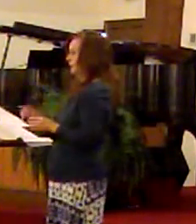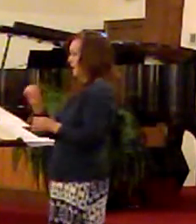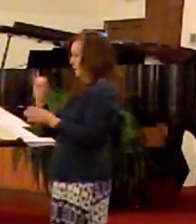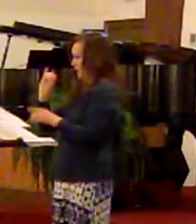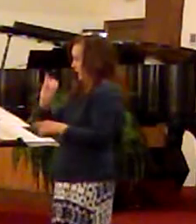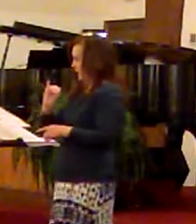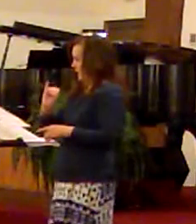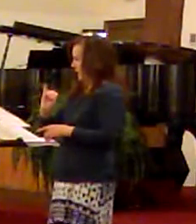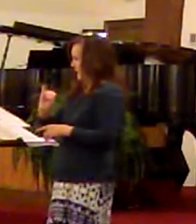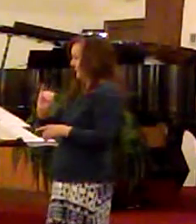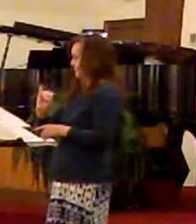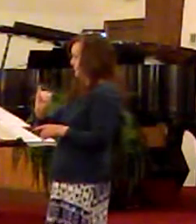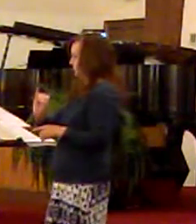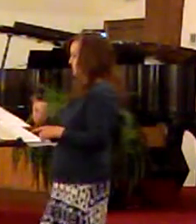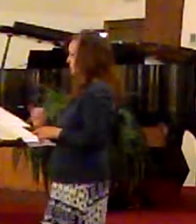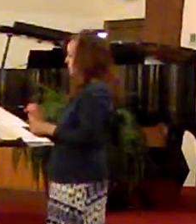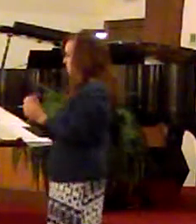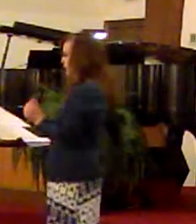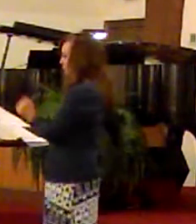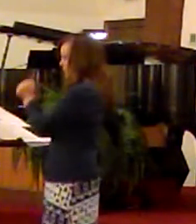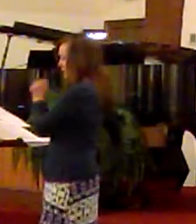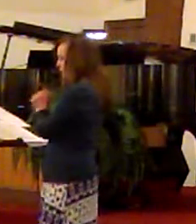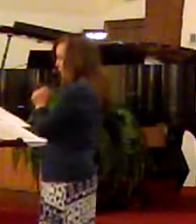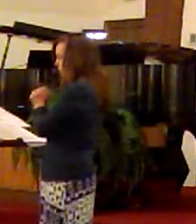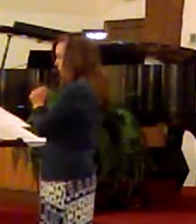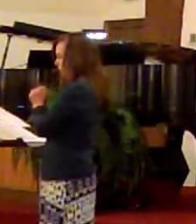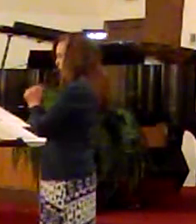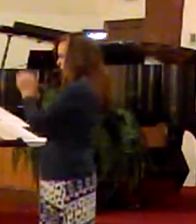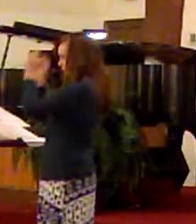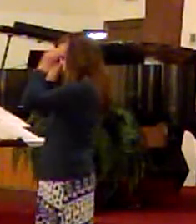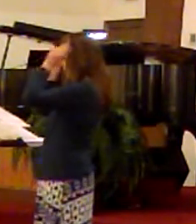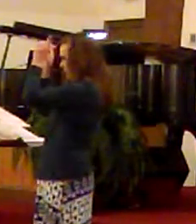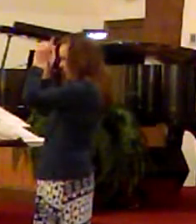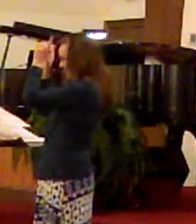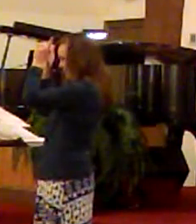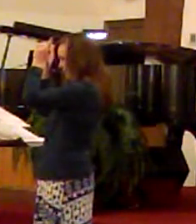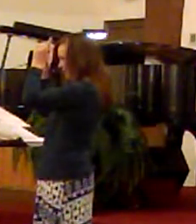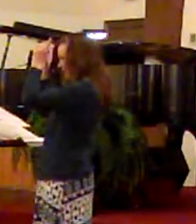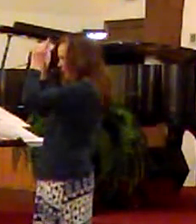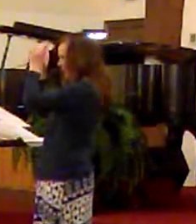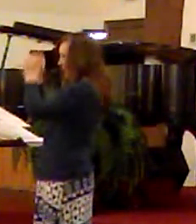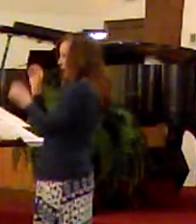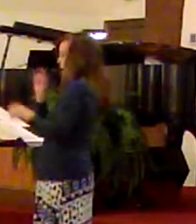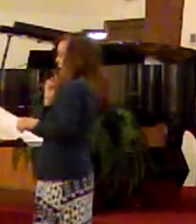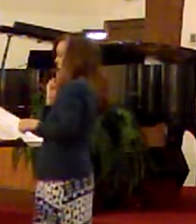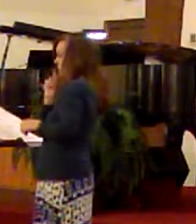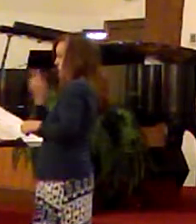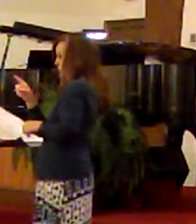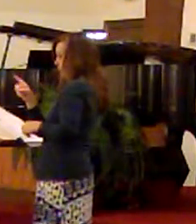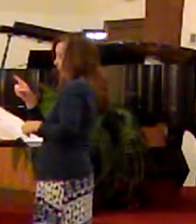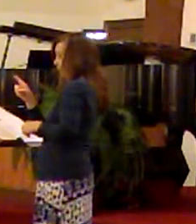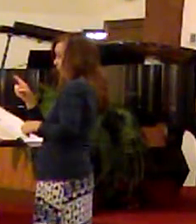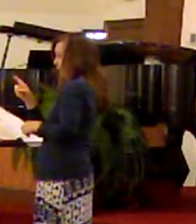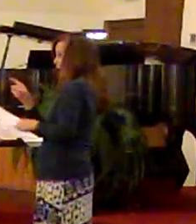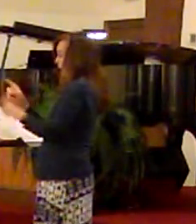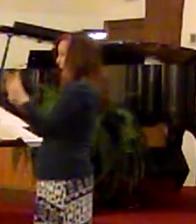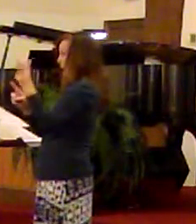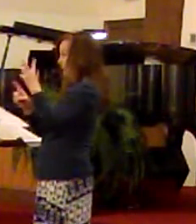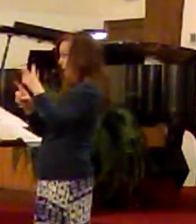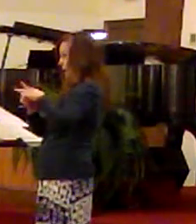Little number one, we should adorn ourselves with the doctrines of truth. That means we should apply them and live what we